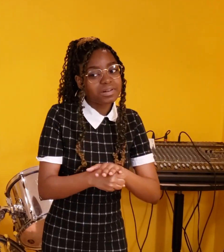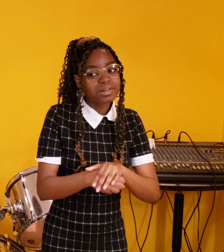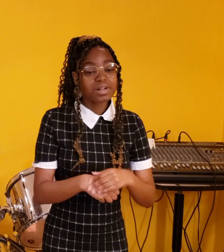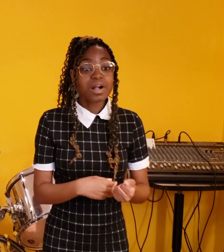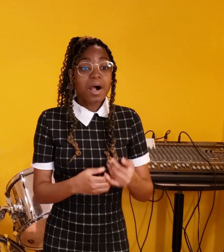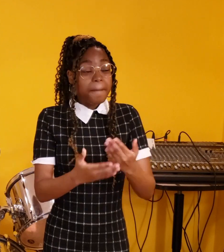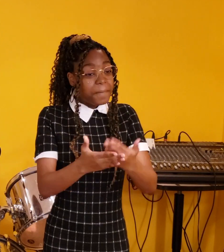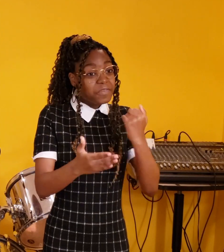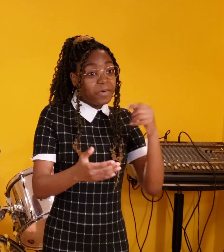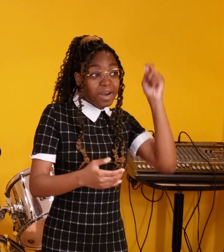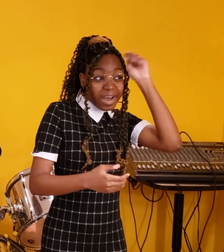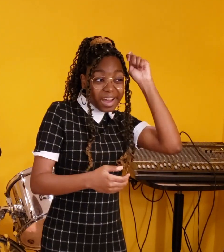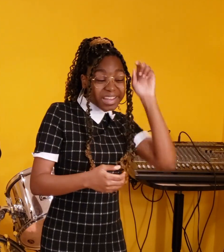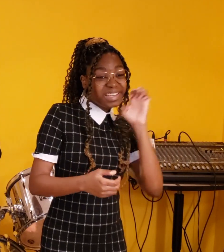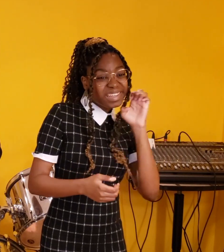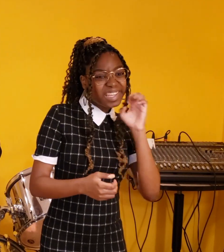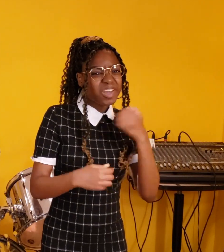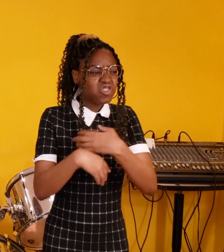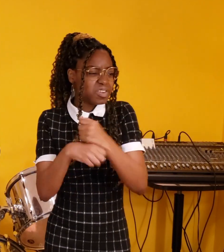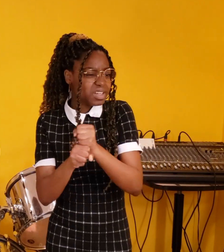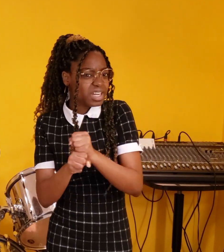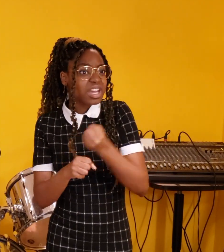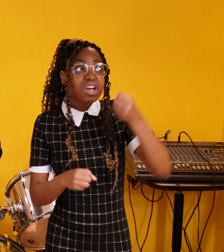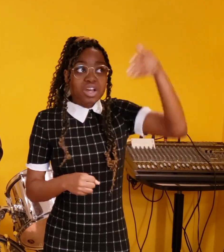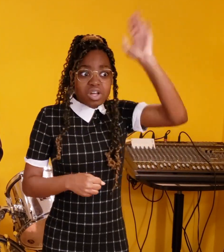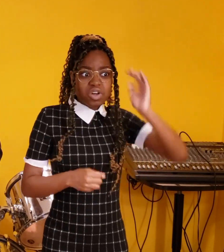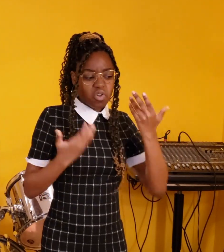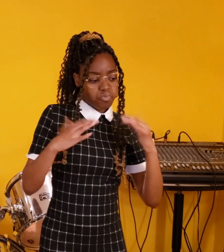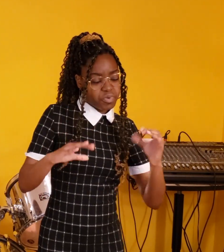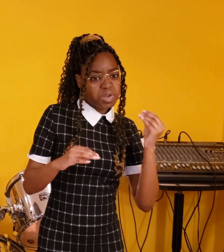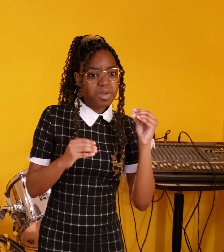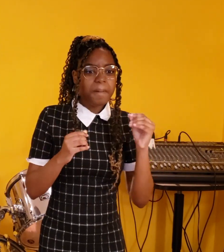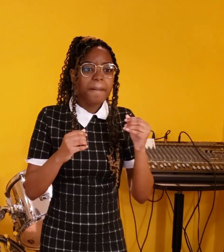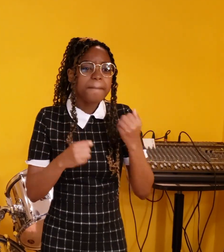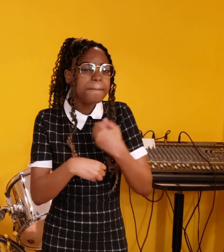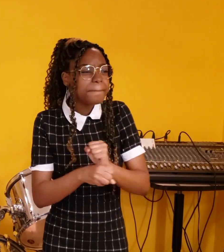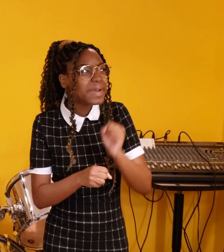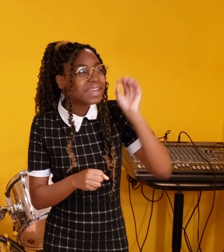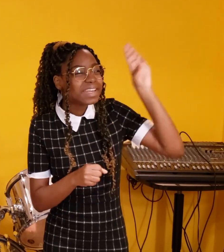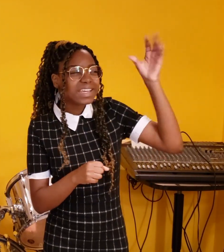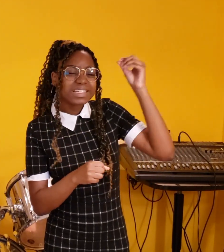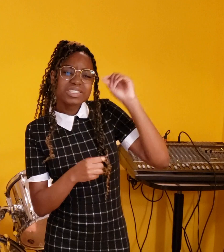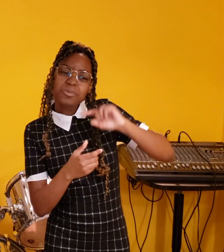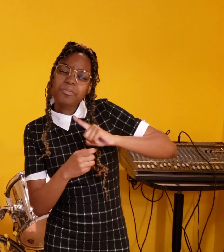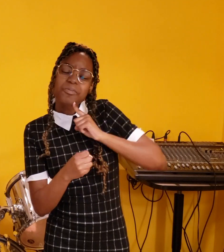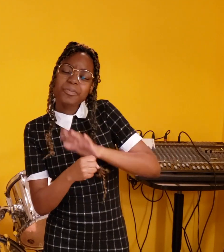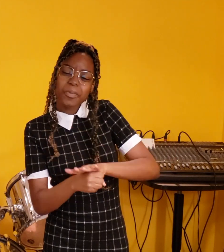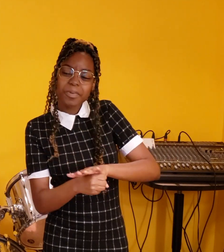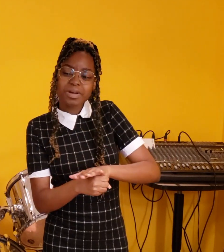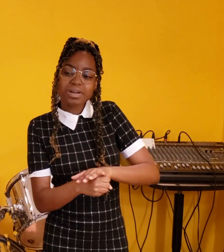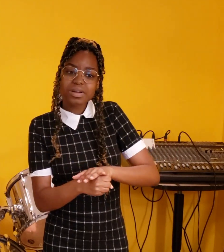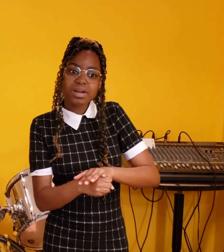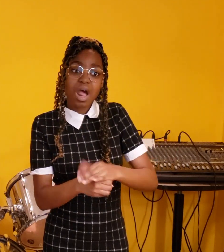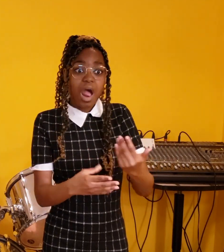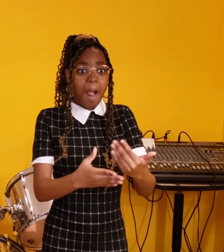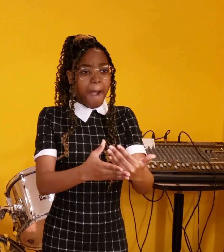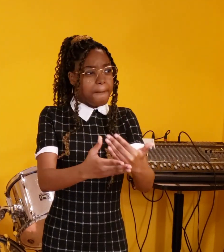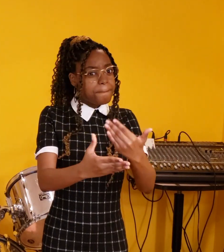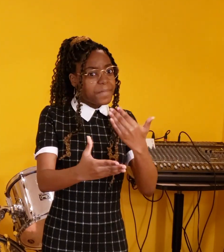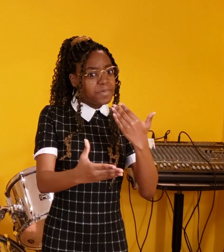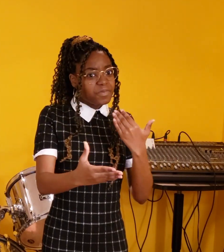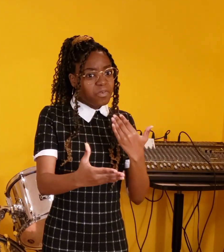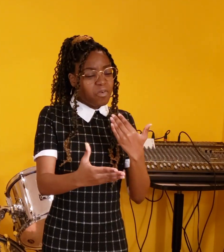created, God had already made his covenant, his promise, as to what he was going to do. This covenant was before there was anyone